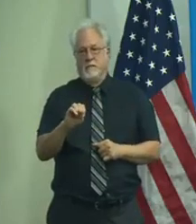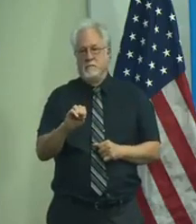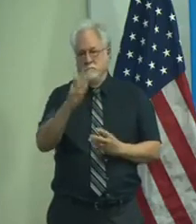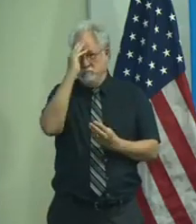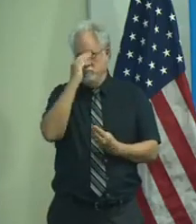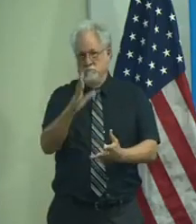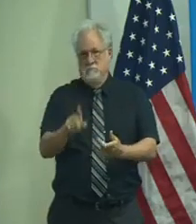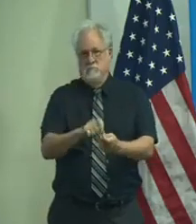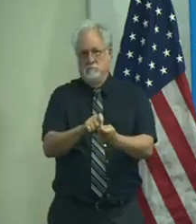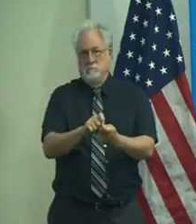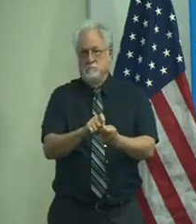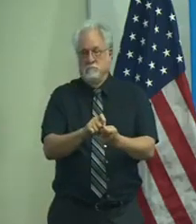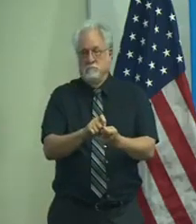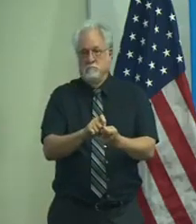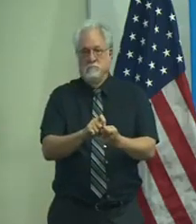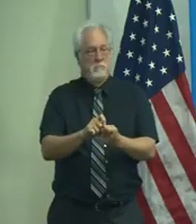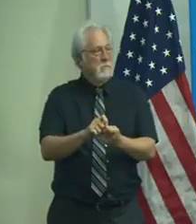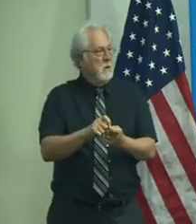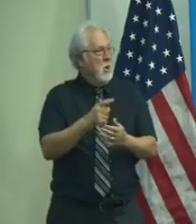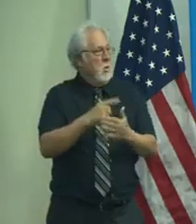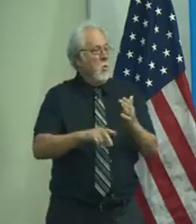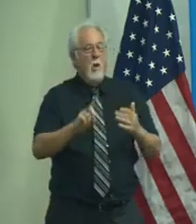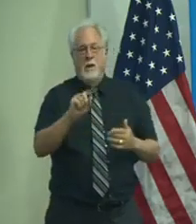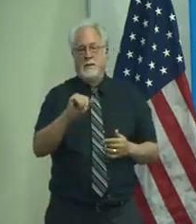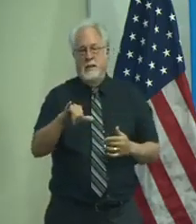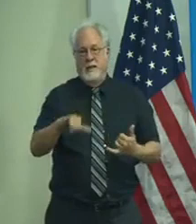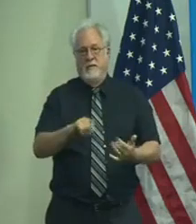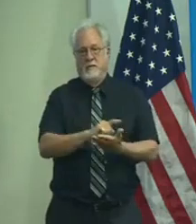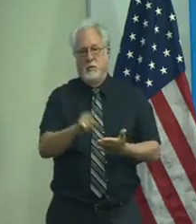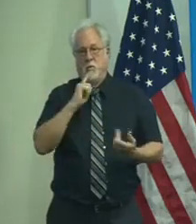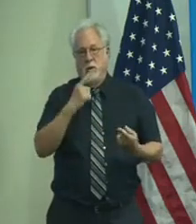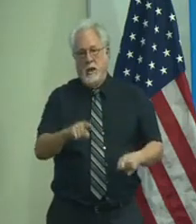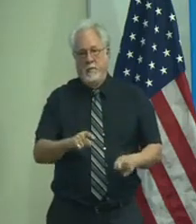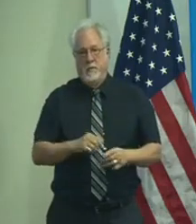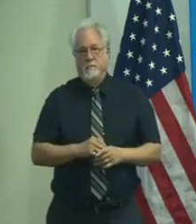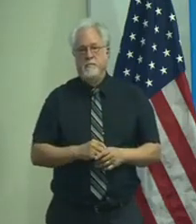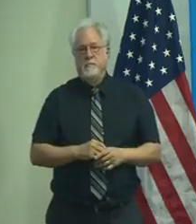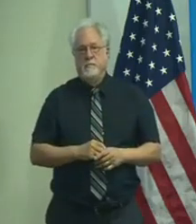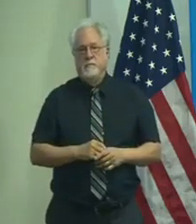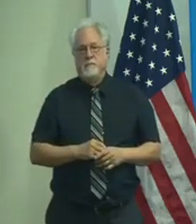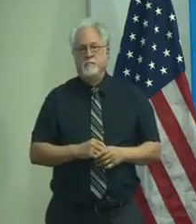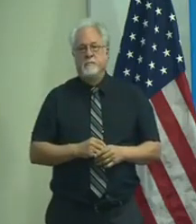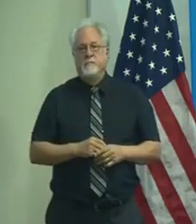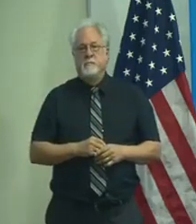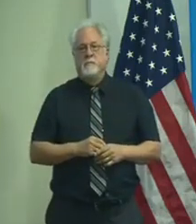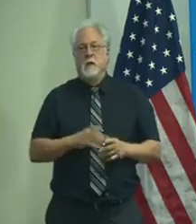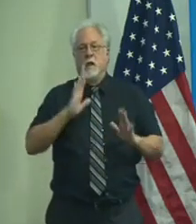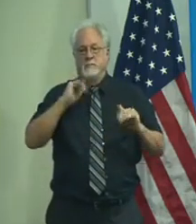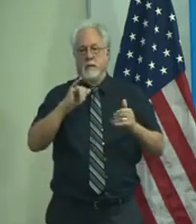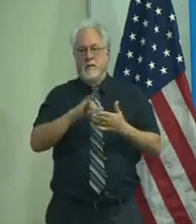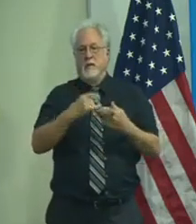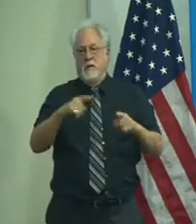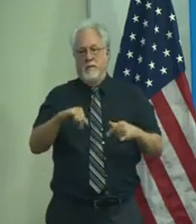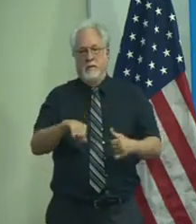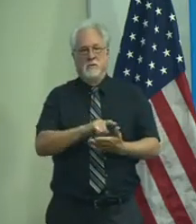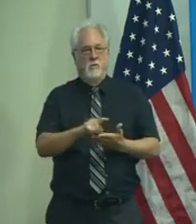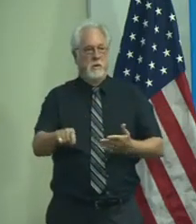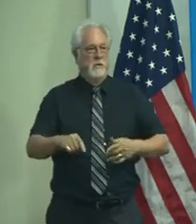know precisely if it's going to, what day this week it's going to happen. But as of right now, we expect that to happen this